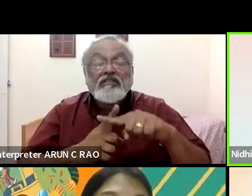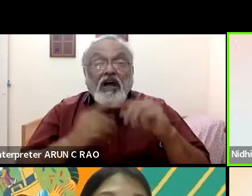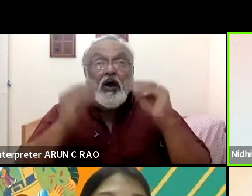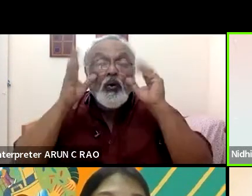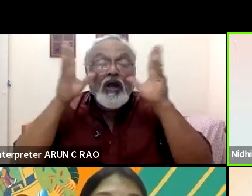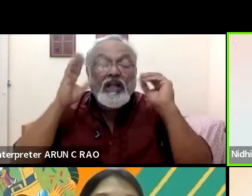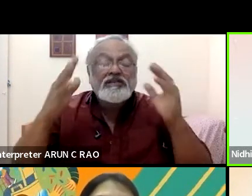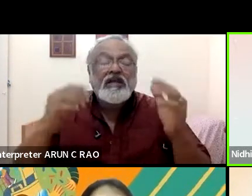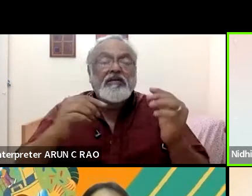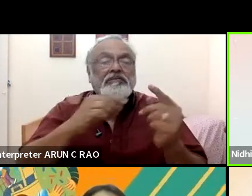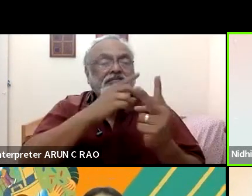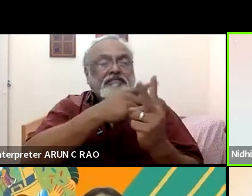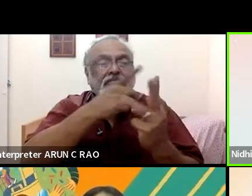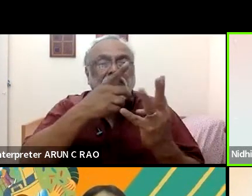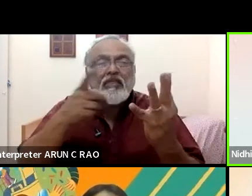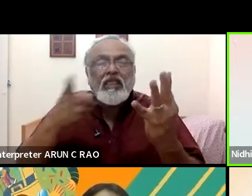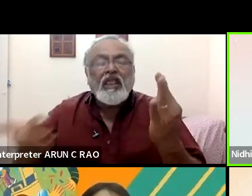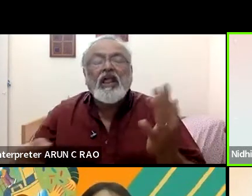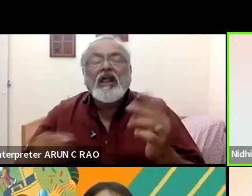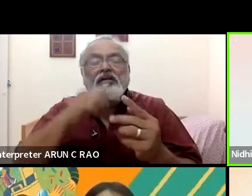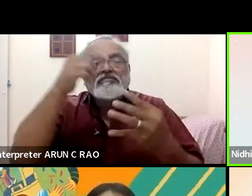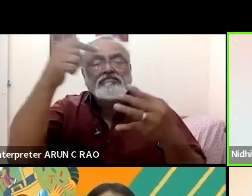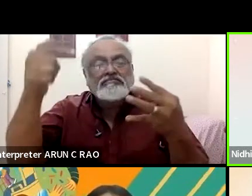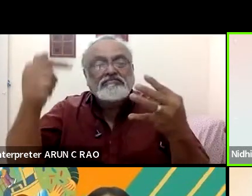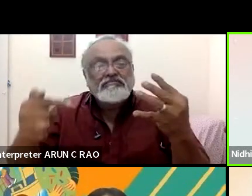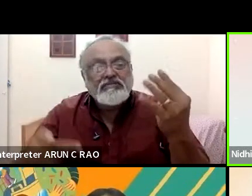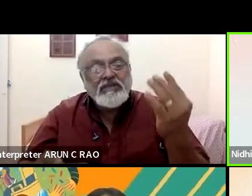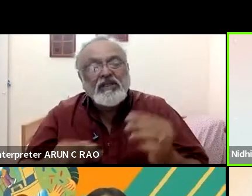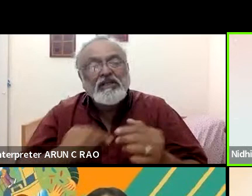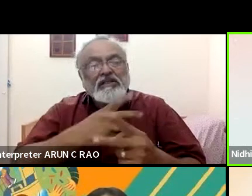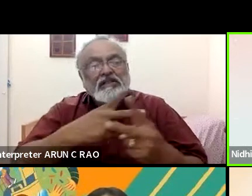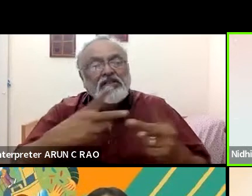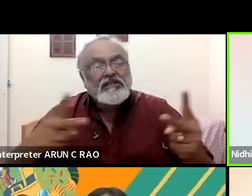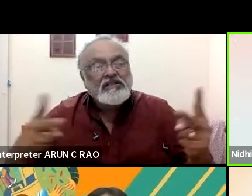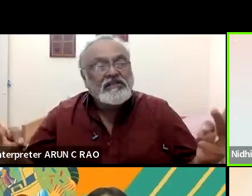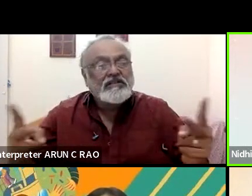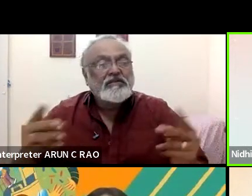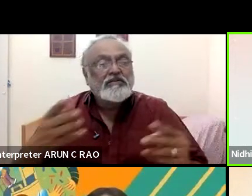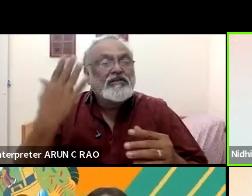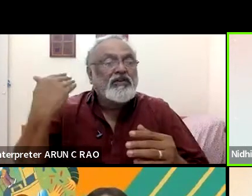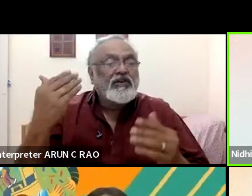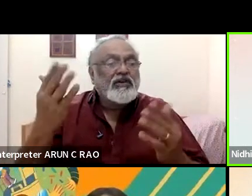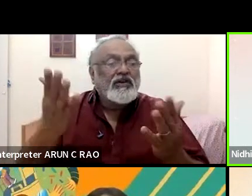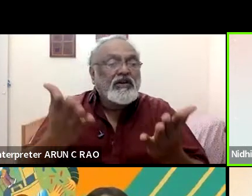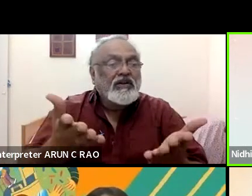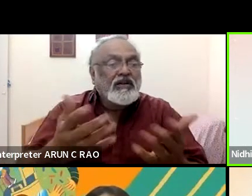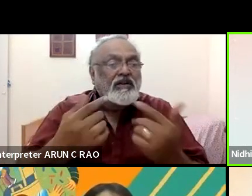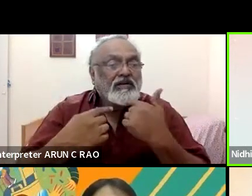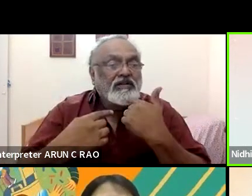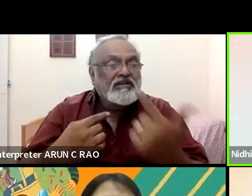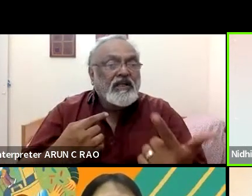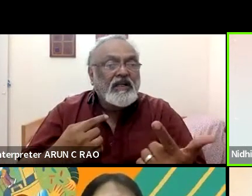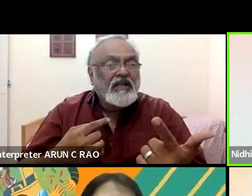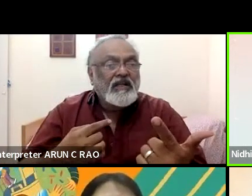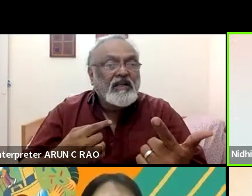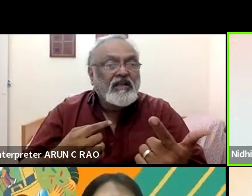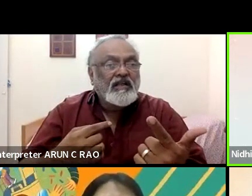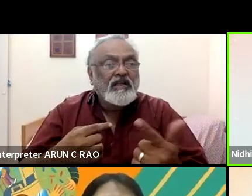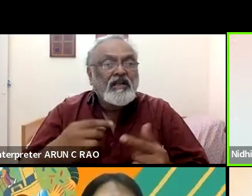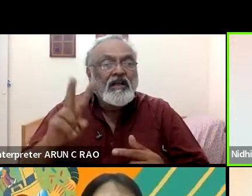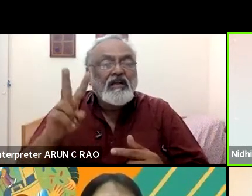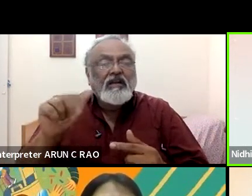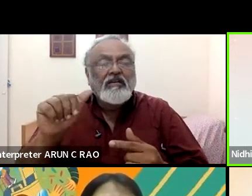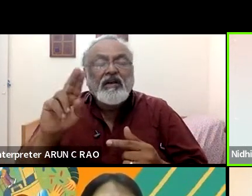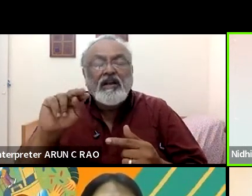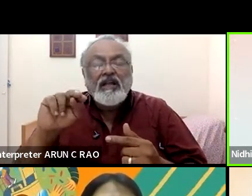a multi-stakeholder approach, going back to what Mr. Sharp, Shambi was mentioning, that we need really a commitment from the public,